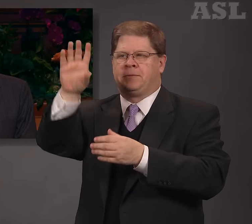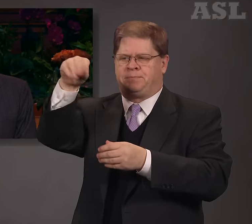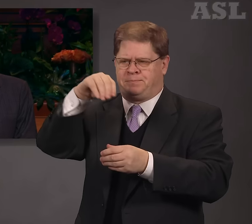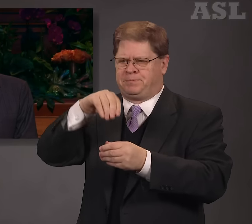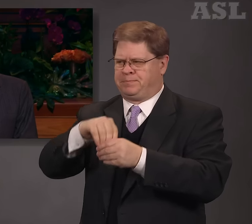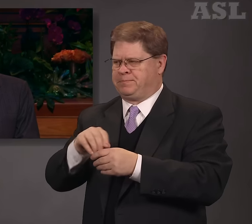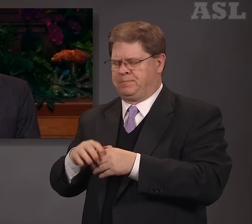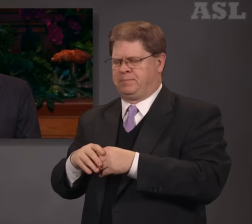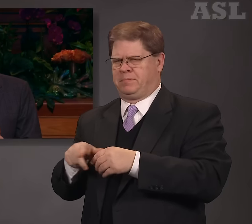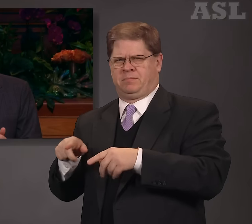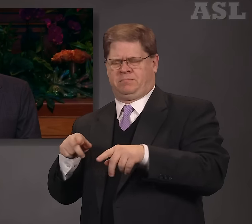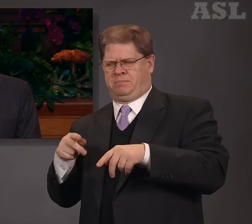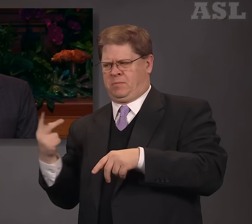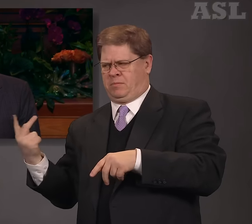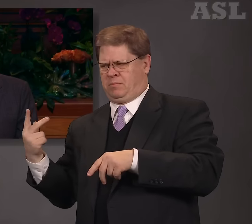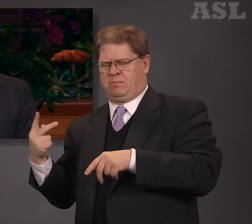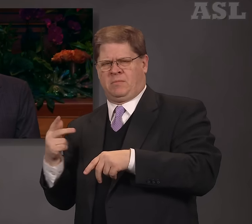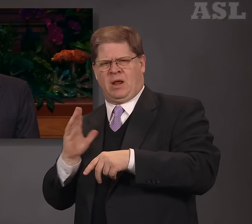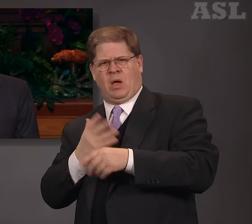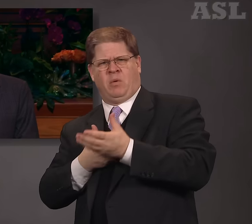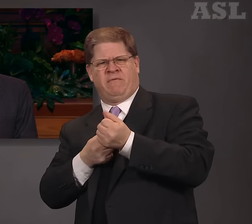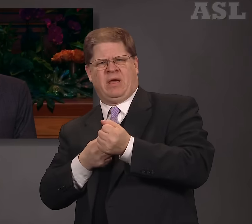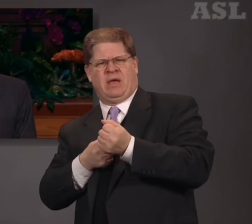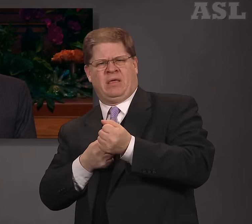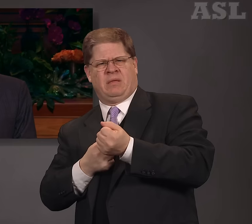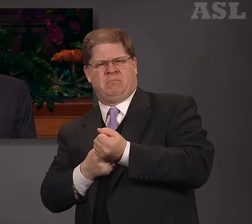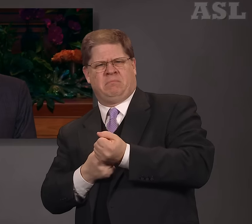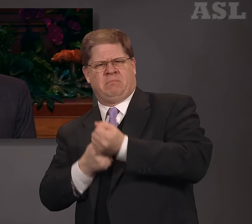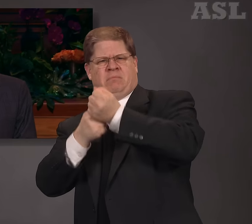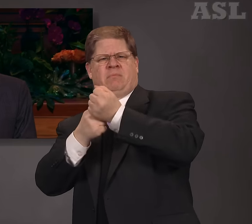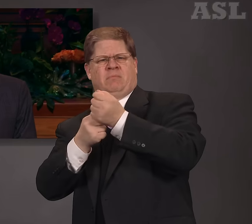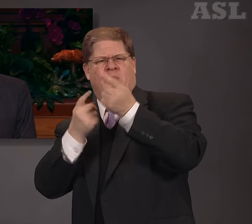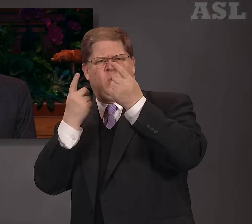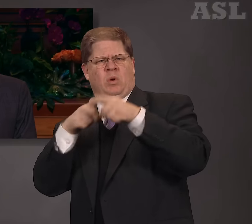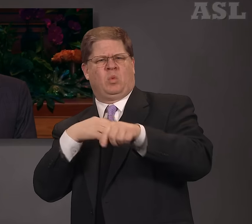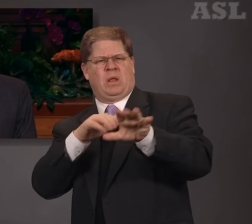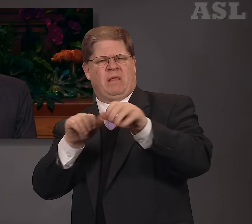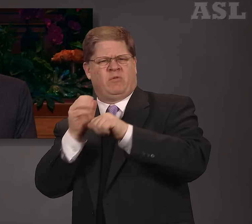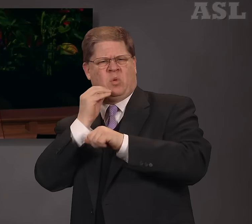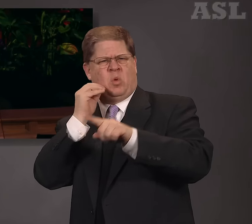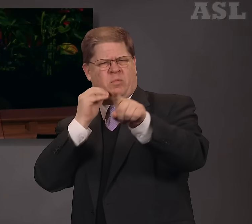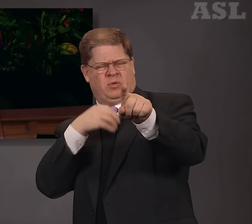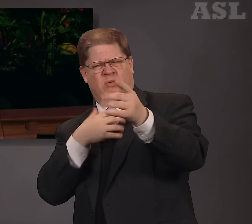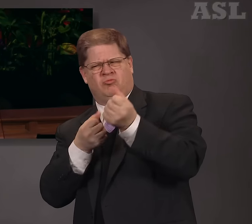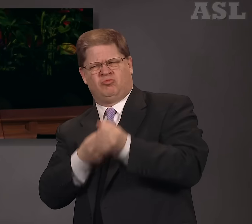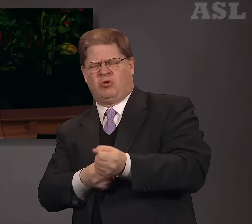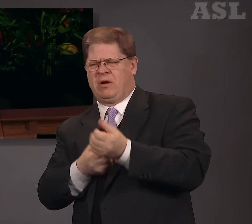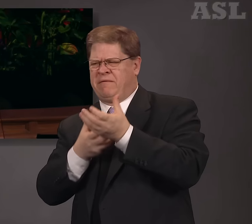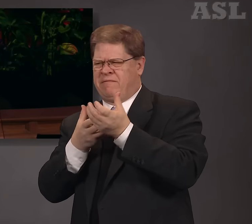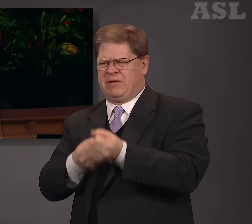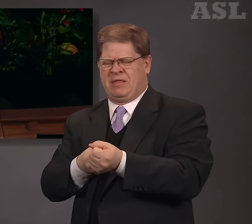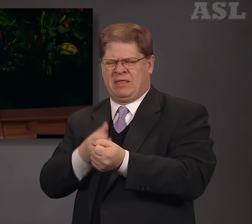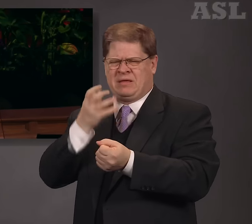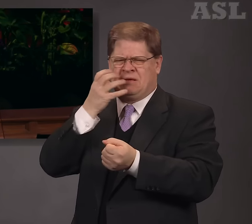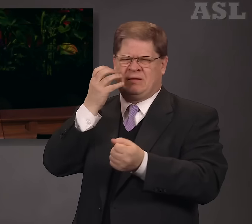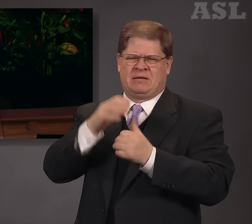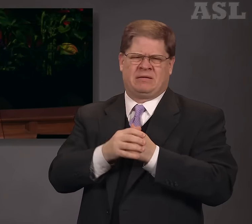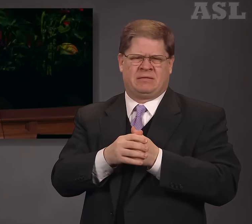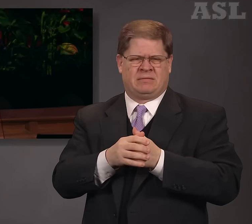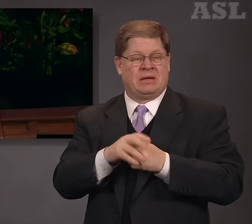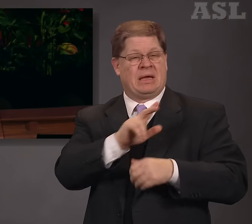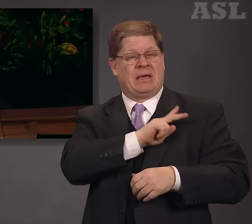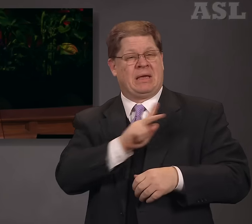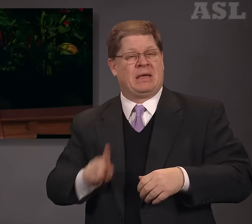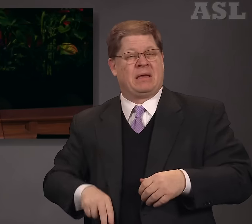love of the Lord lifted our faith each time we left her home. King Benjamin promised